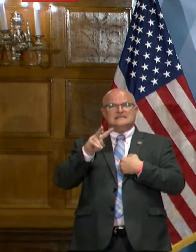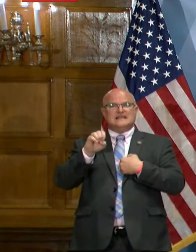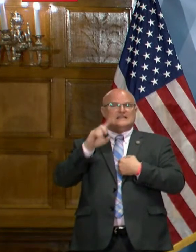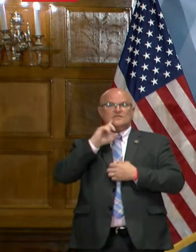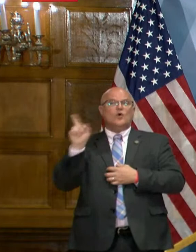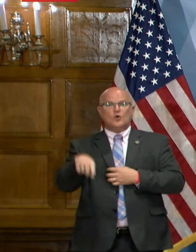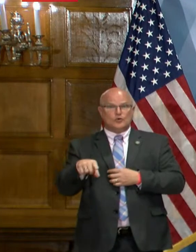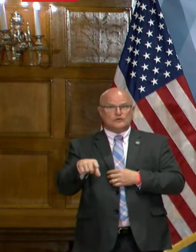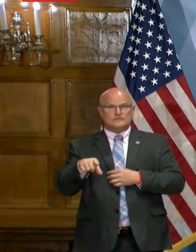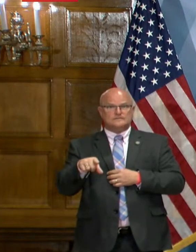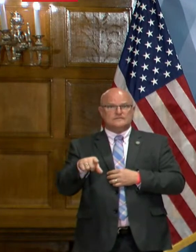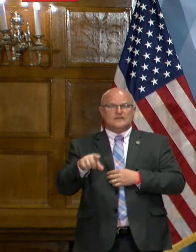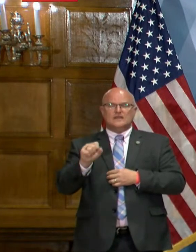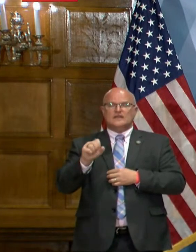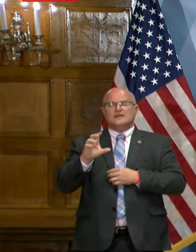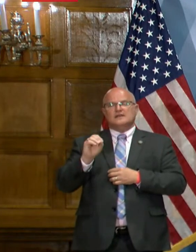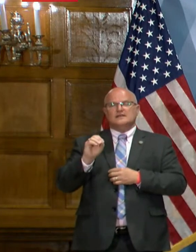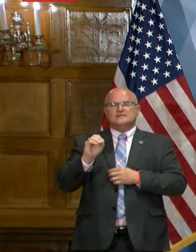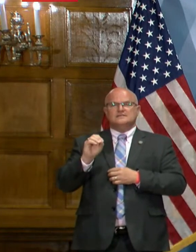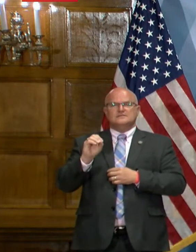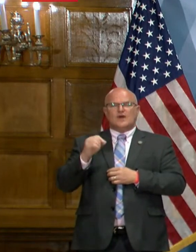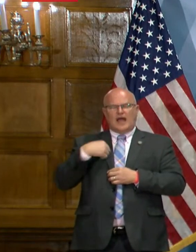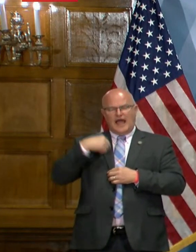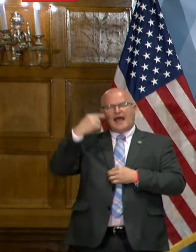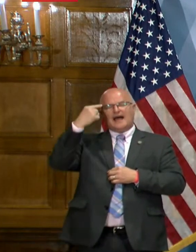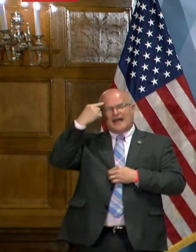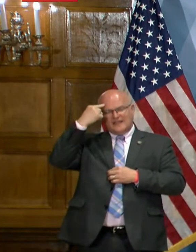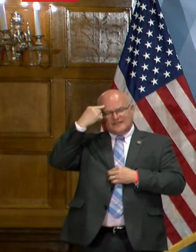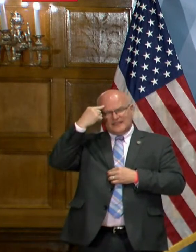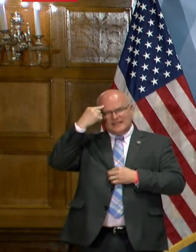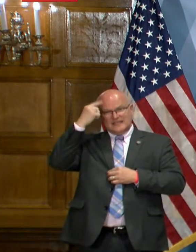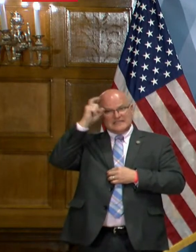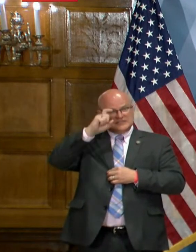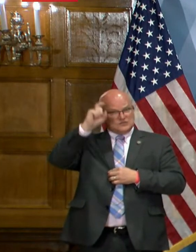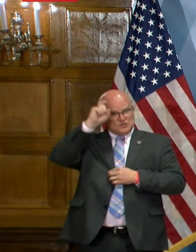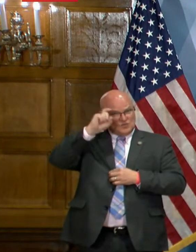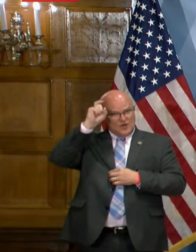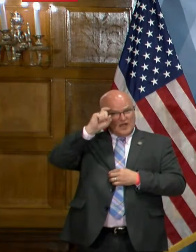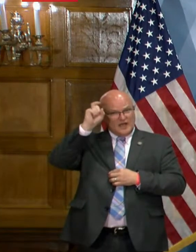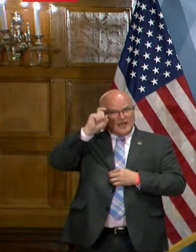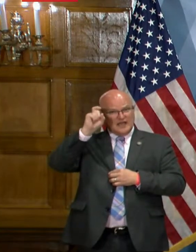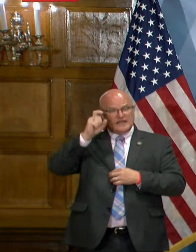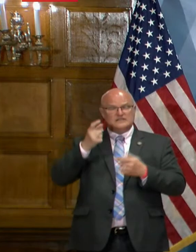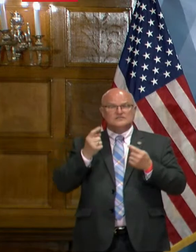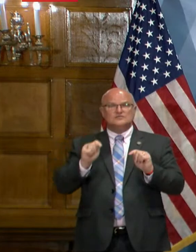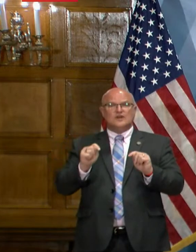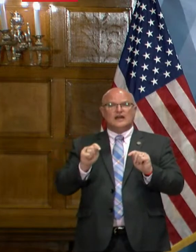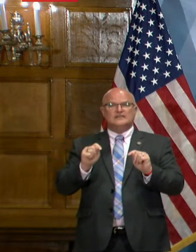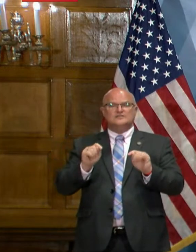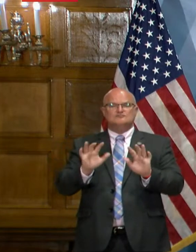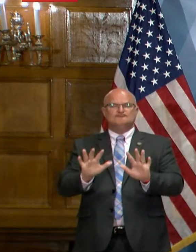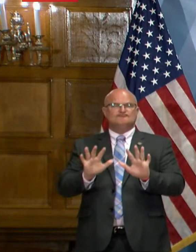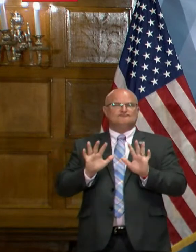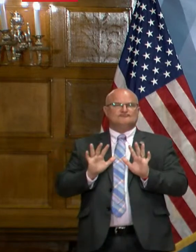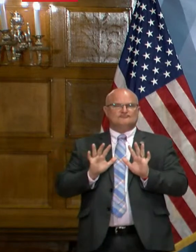that. And so I think it's much more wise to try to move away from